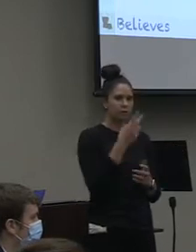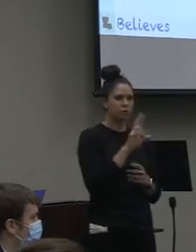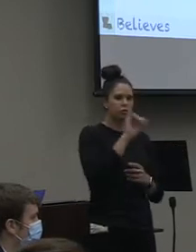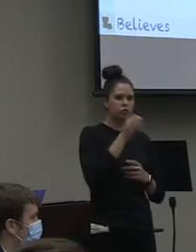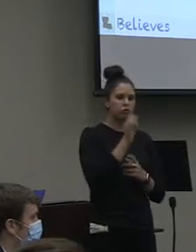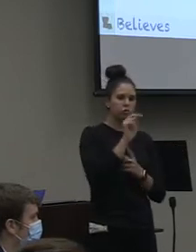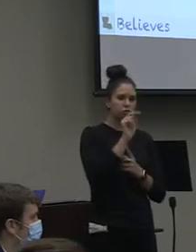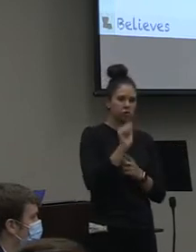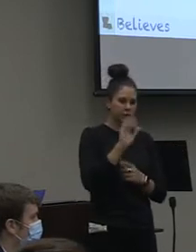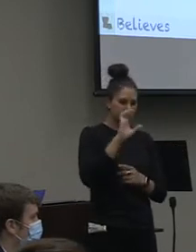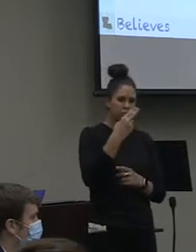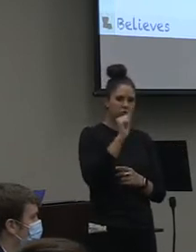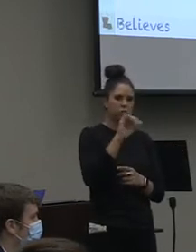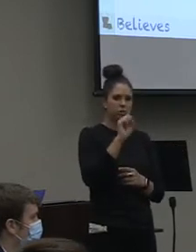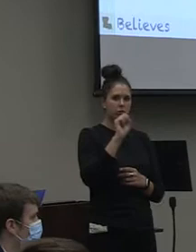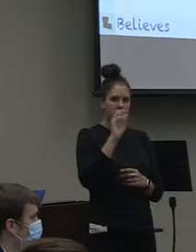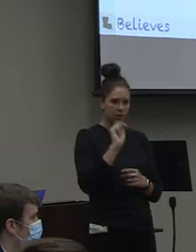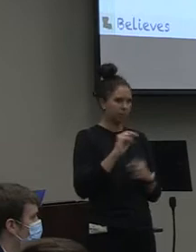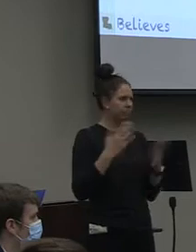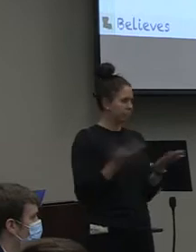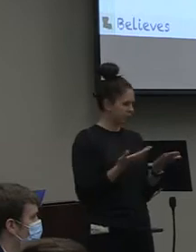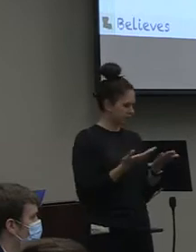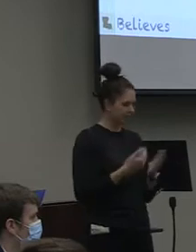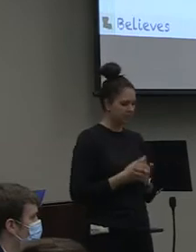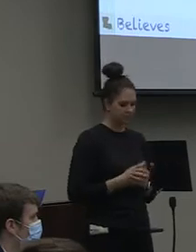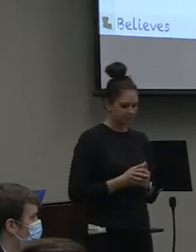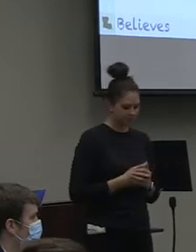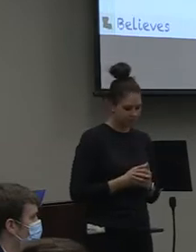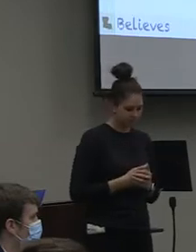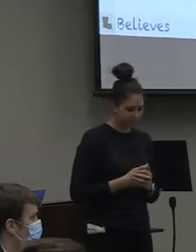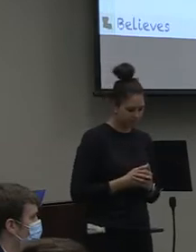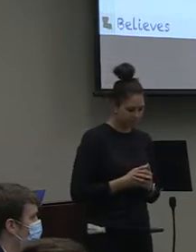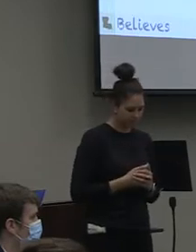Dr. Jenna Chasson. Present.